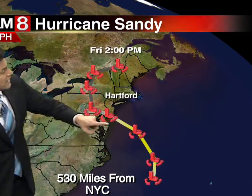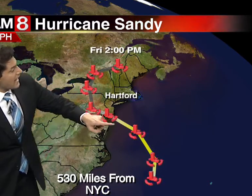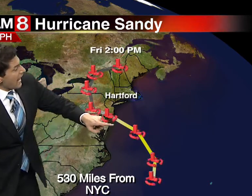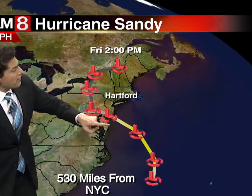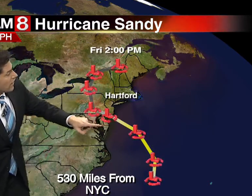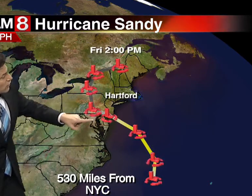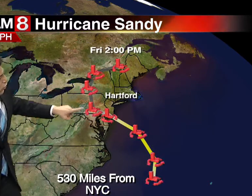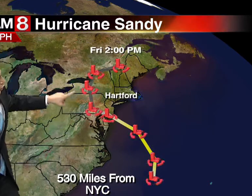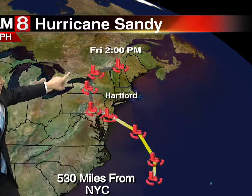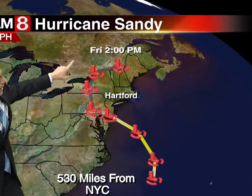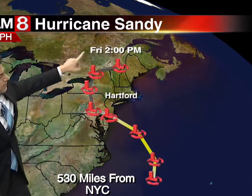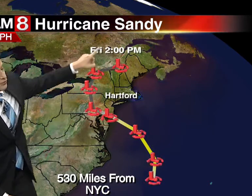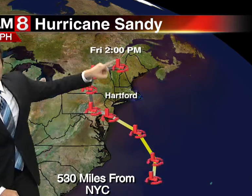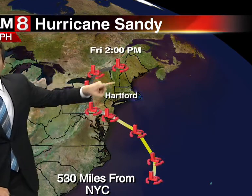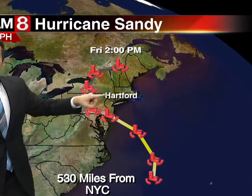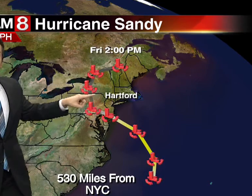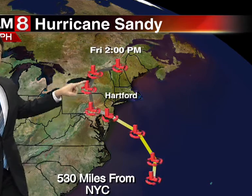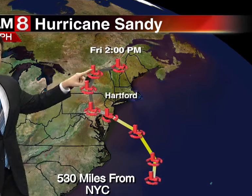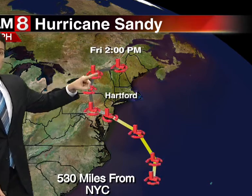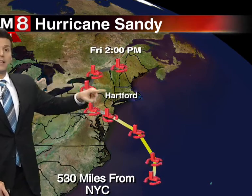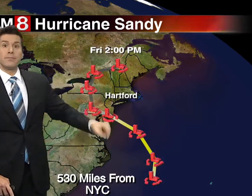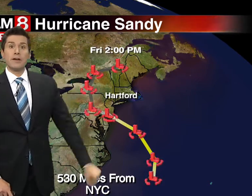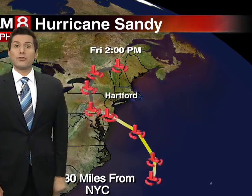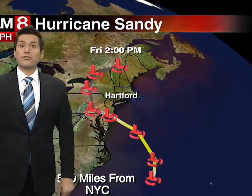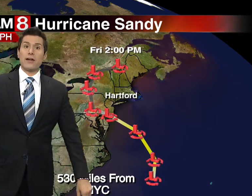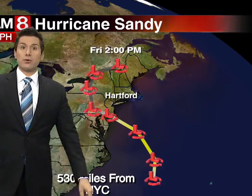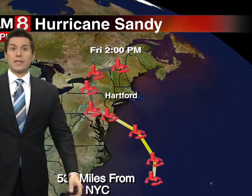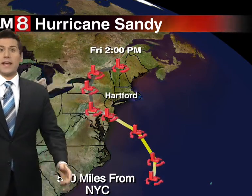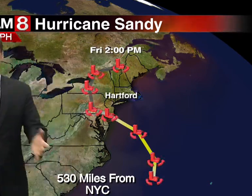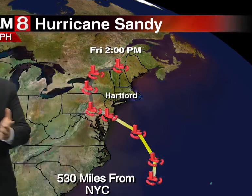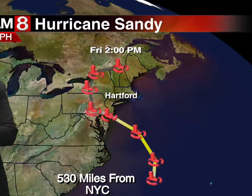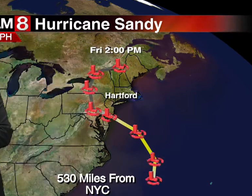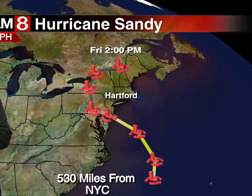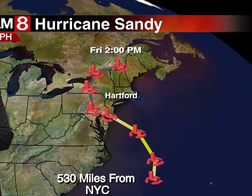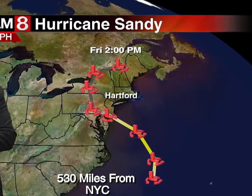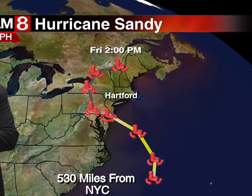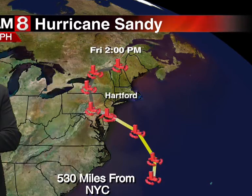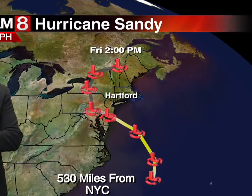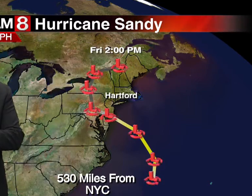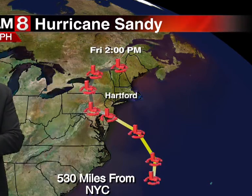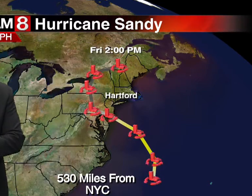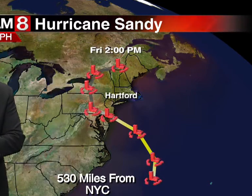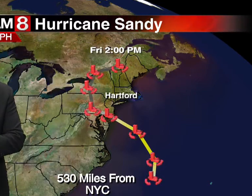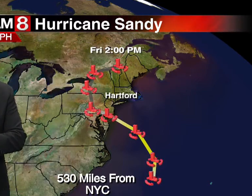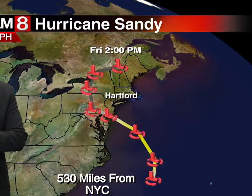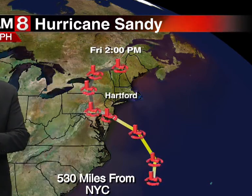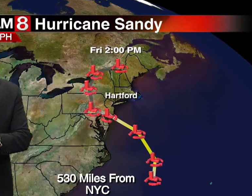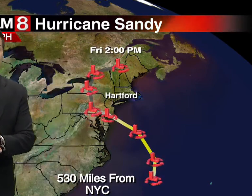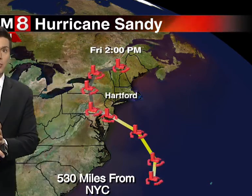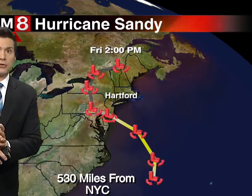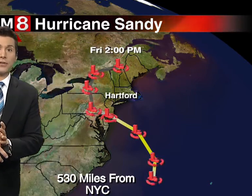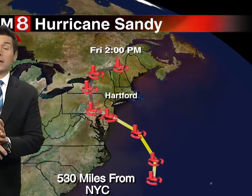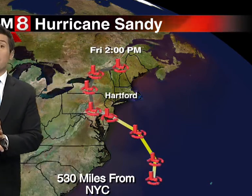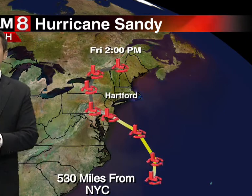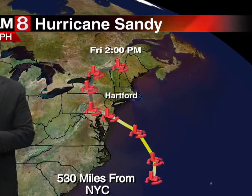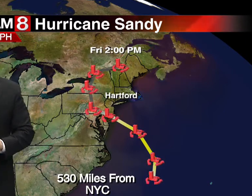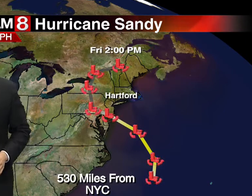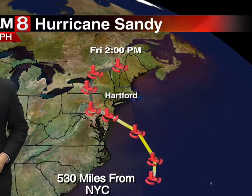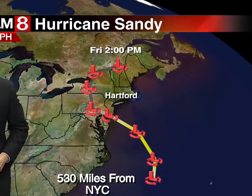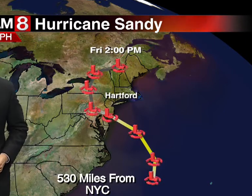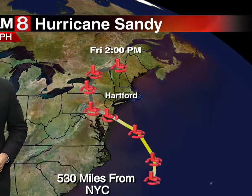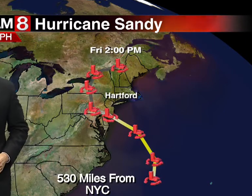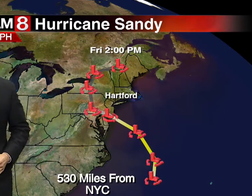Jersey, and then curl up and stick around New England for several days. Worst conditions here will be on Monday, the peak of the coastal flooding, Monday